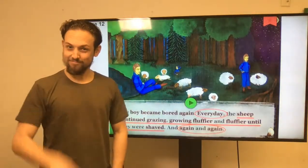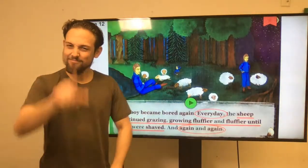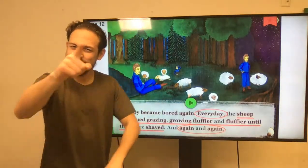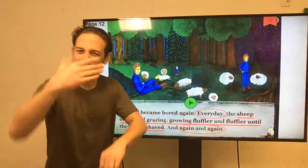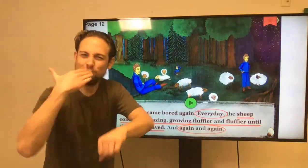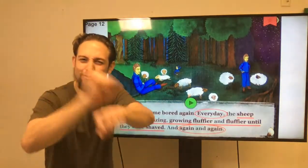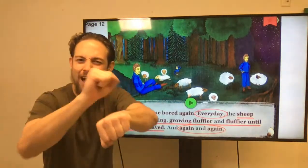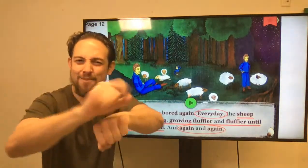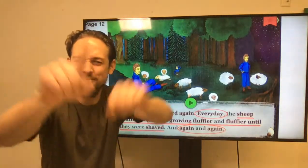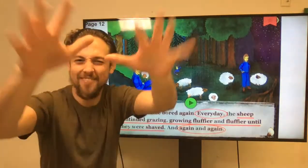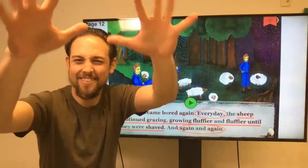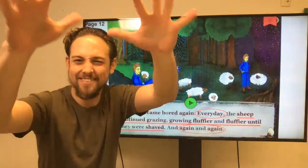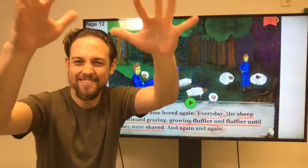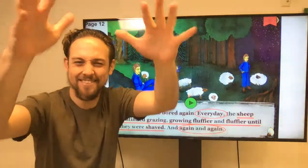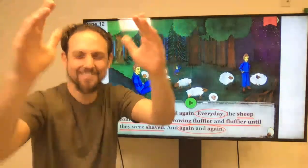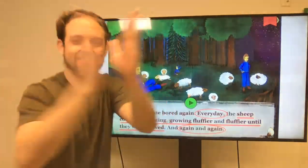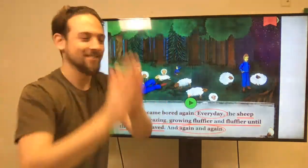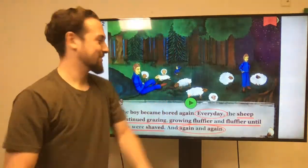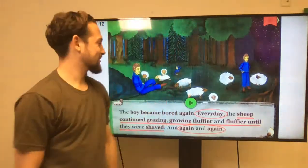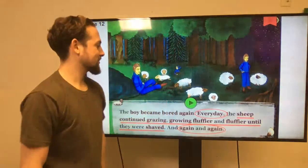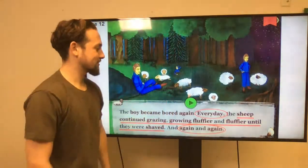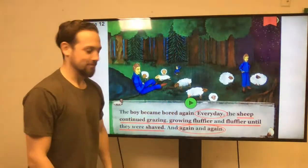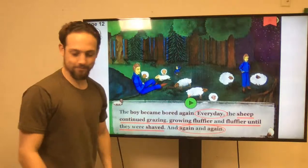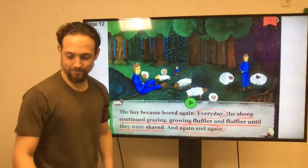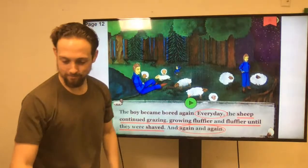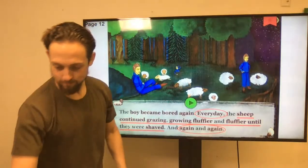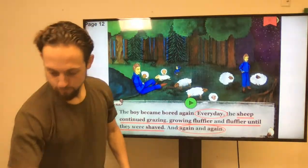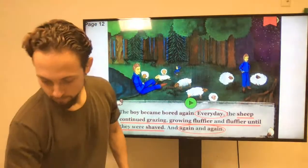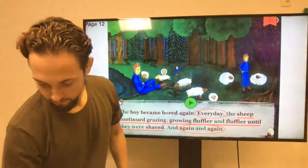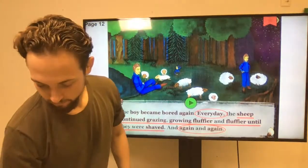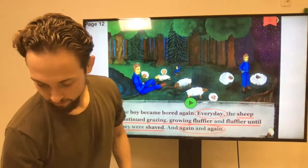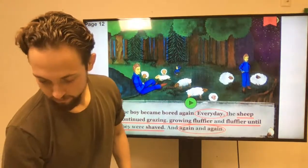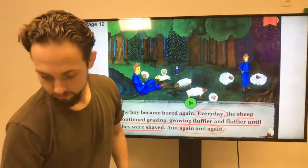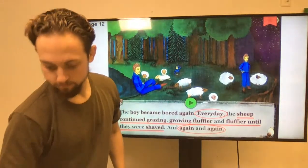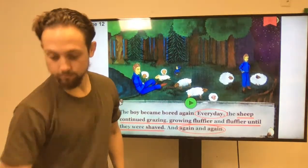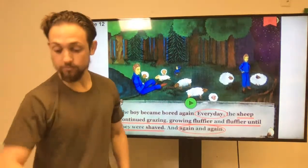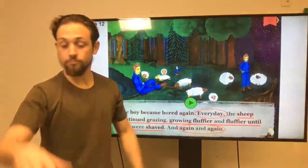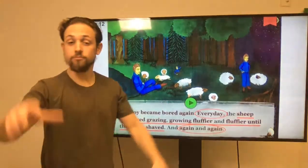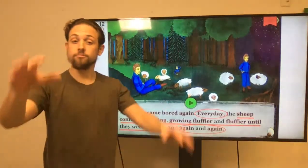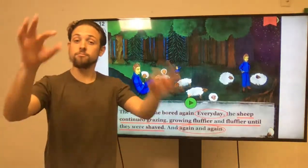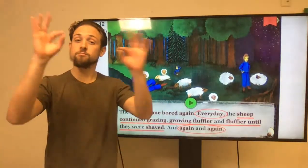out. That it's not just a short time in one day. Great job, everyone.